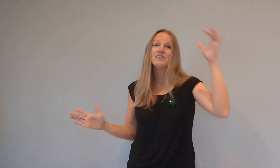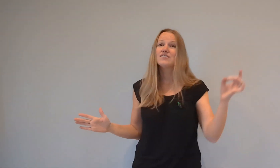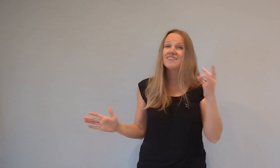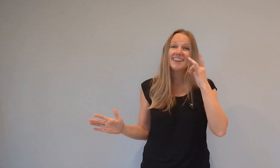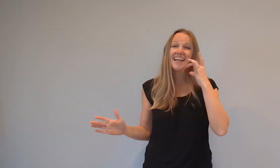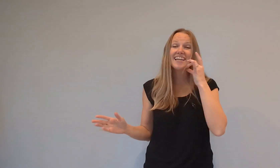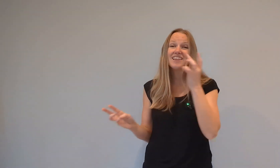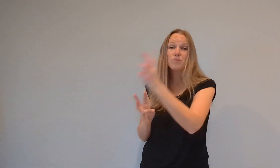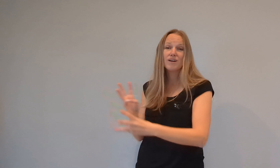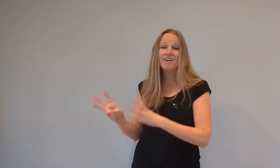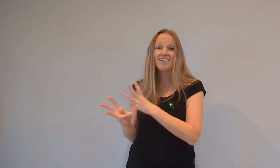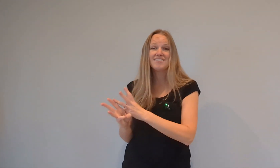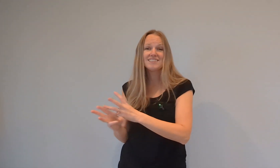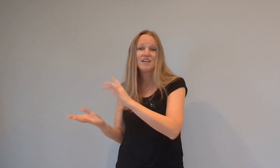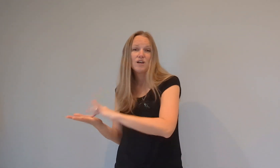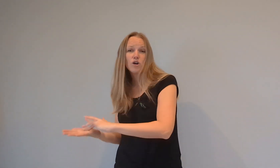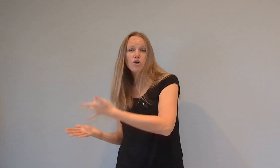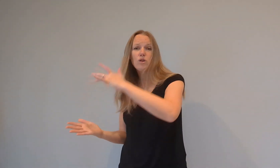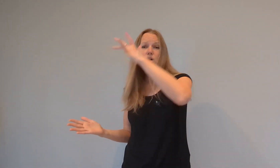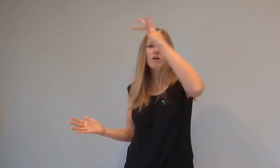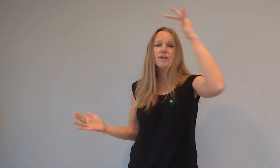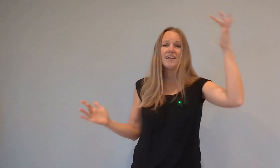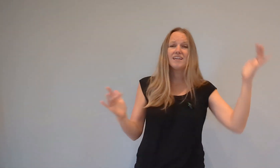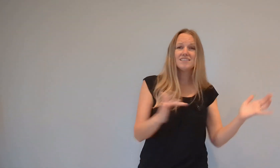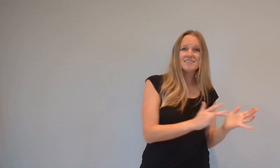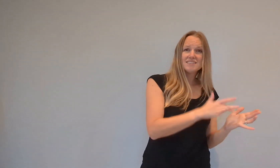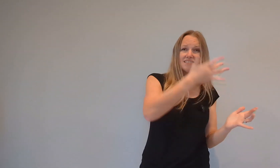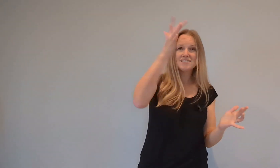to the light of the world. Glory